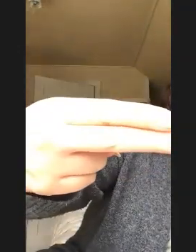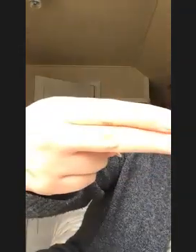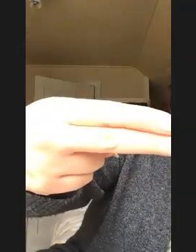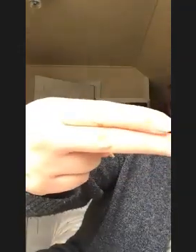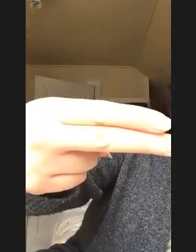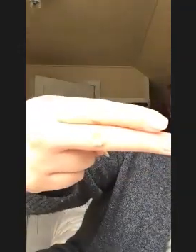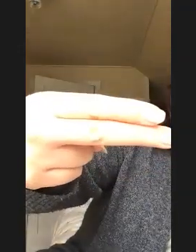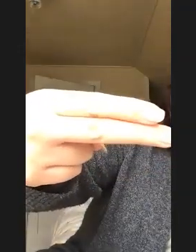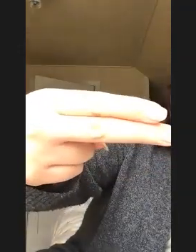H,